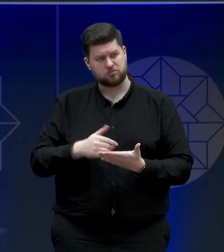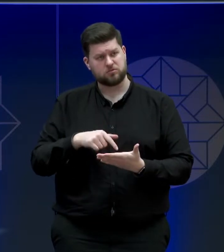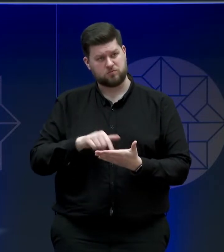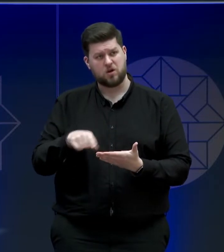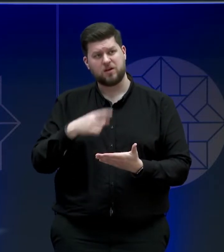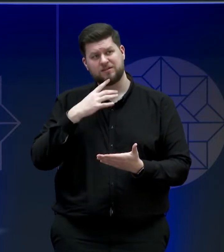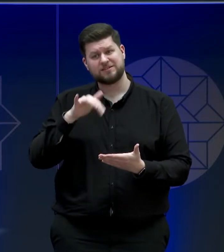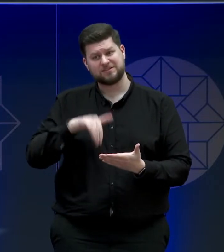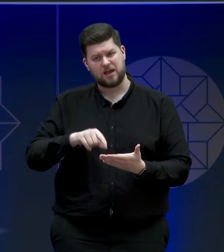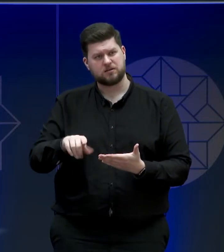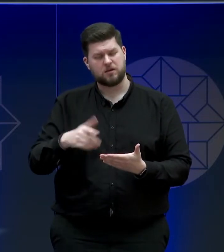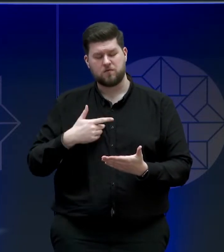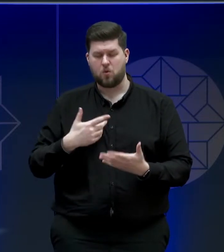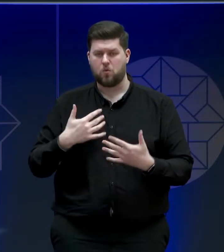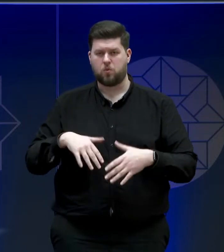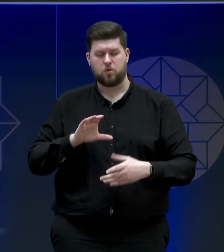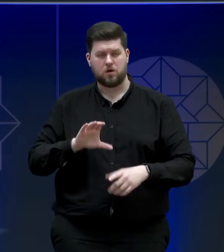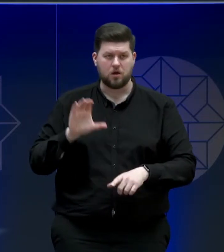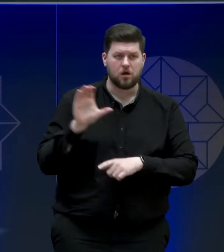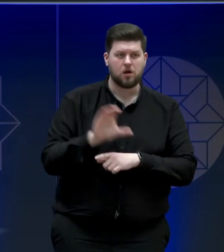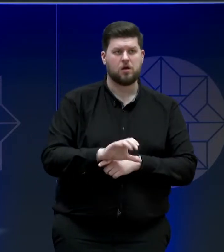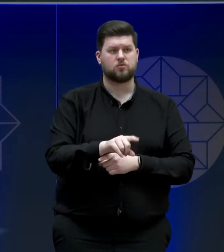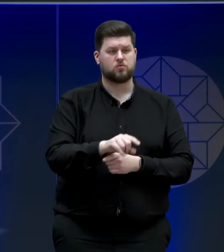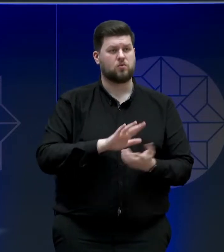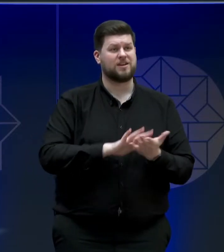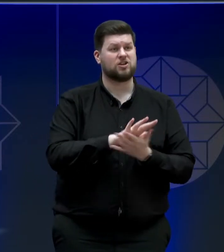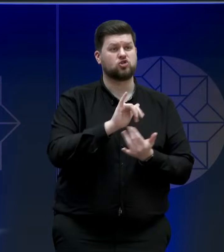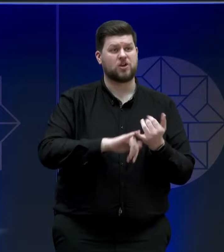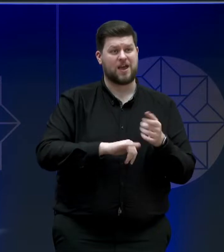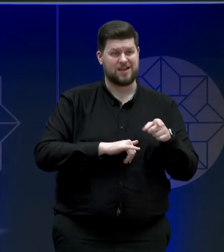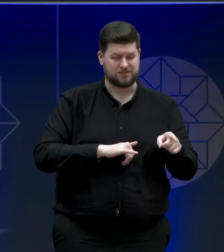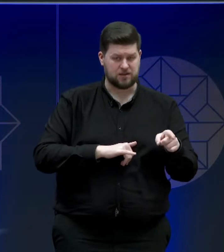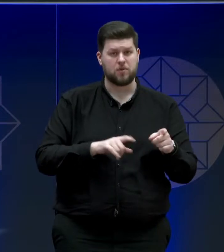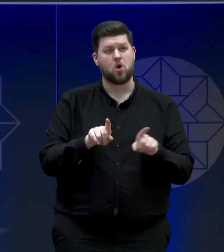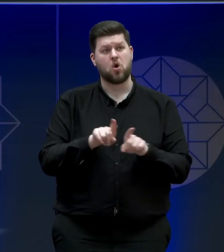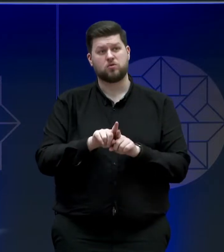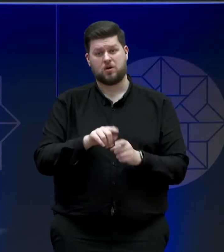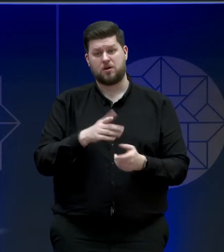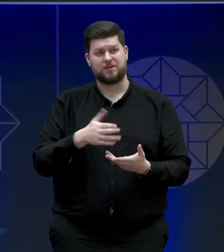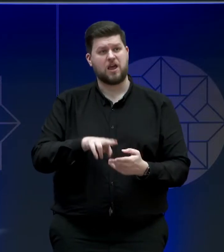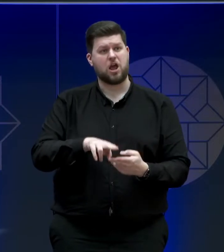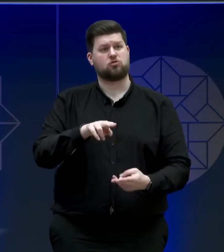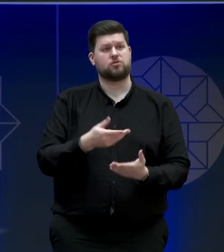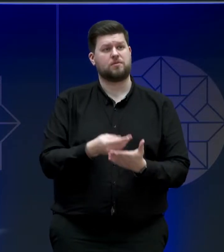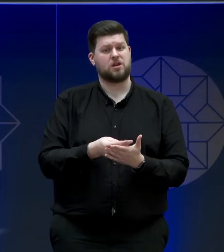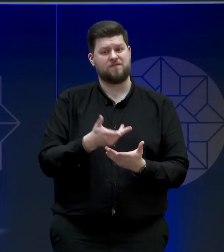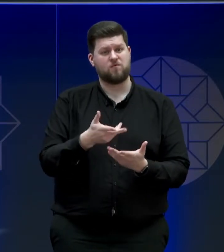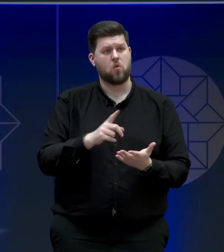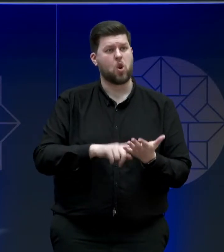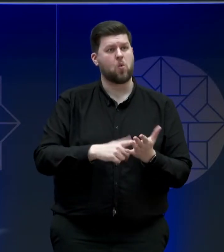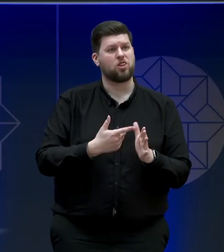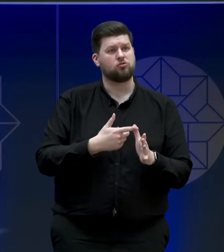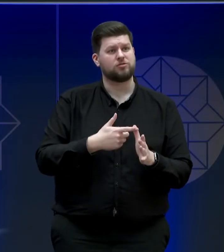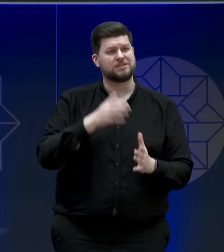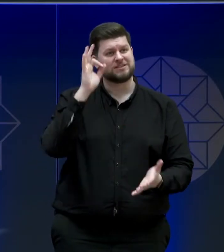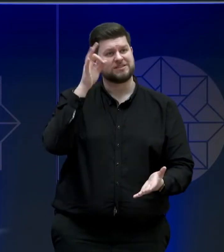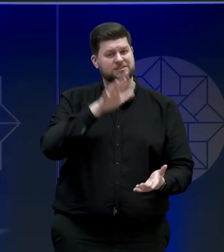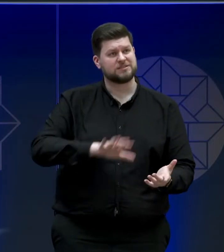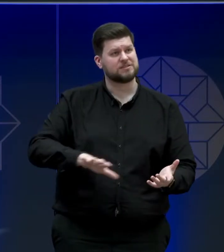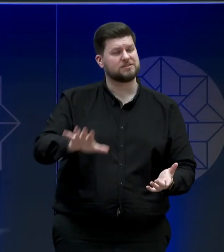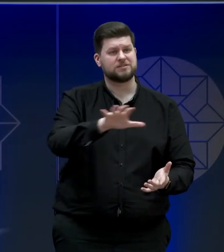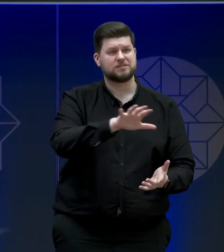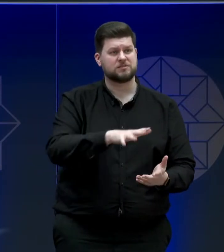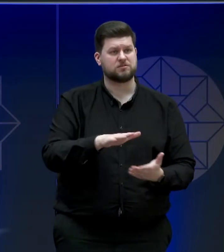settlement to the health service, but we've also given a real terms increase to local authorities to enable